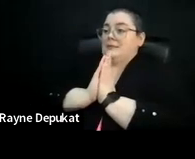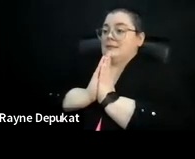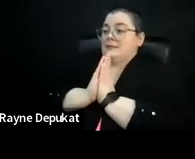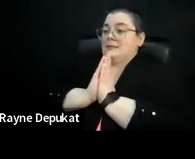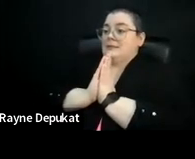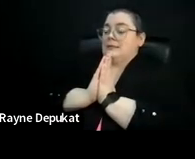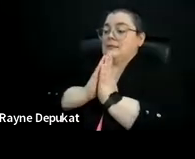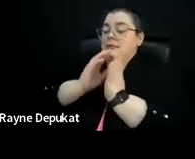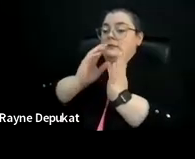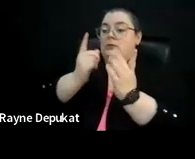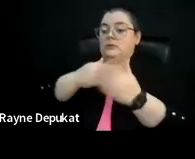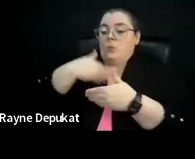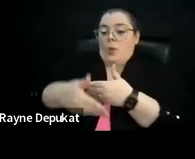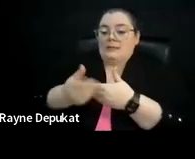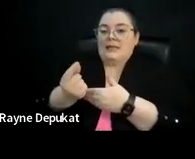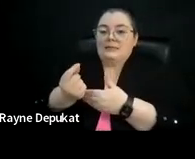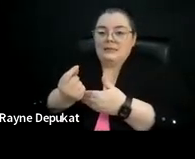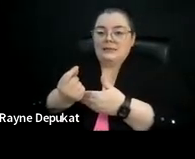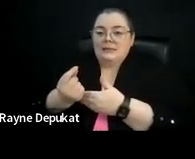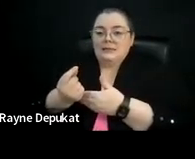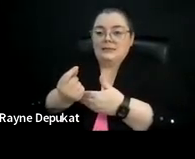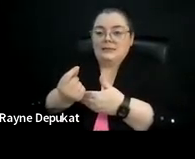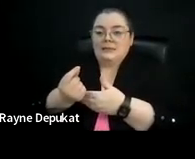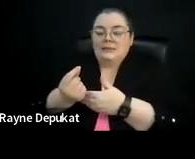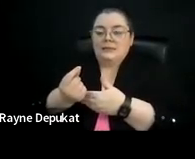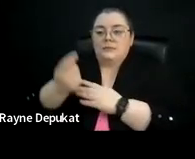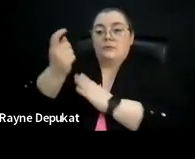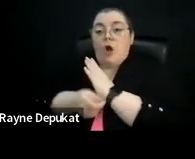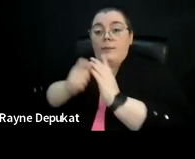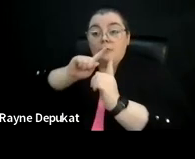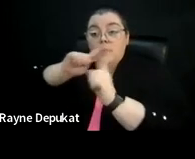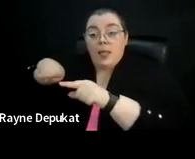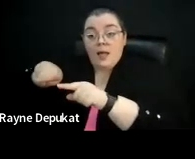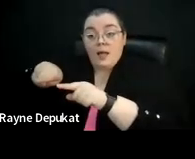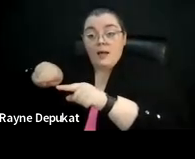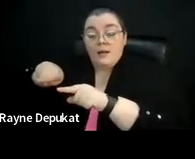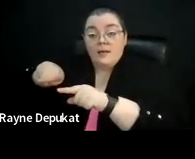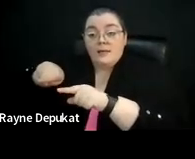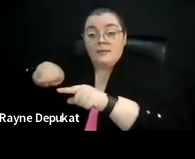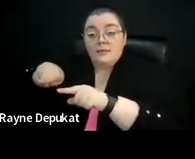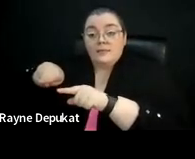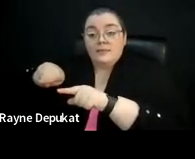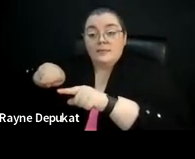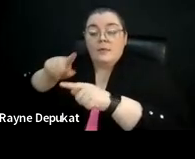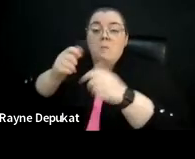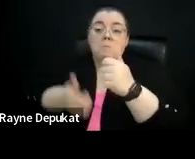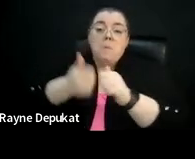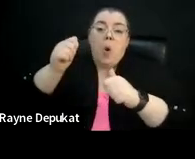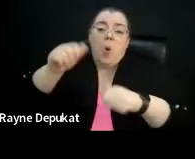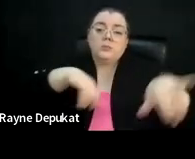regards to receiving a request, and then what's next? What is the process? Is there an automatic response as soon as it's